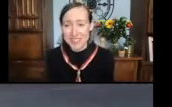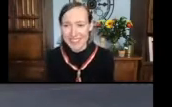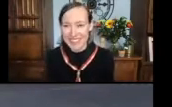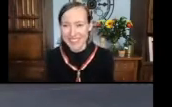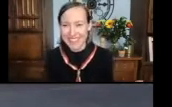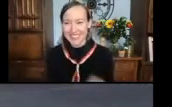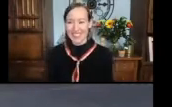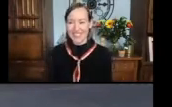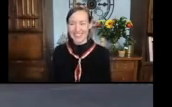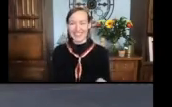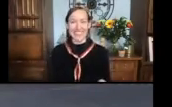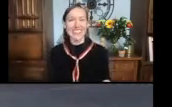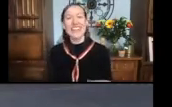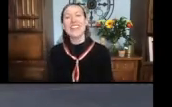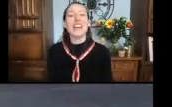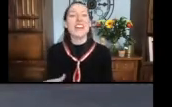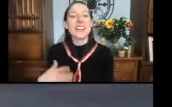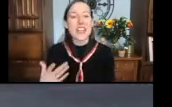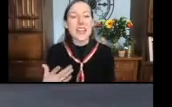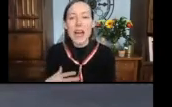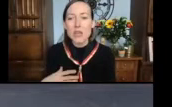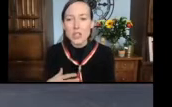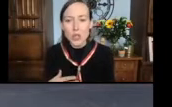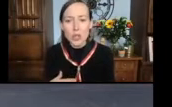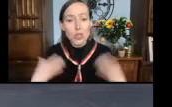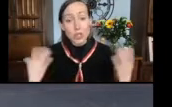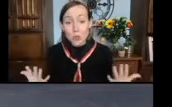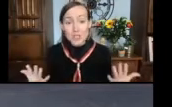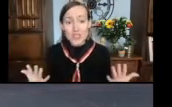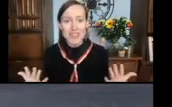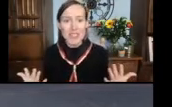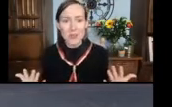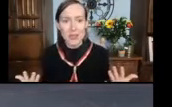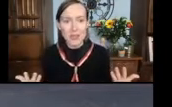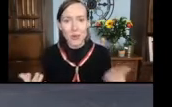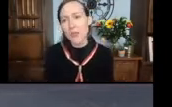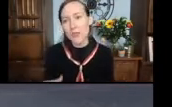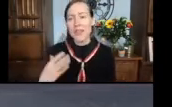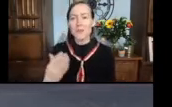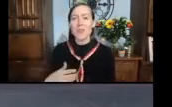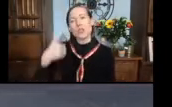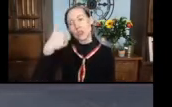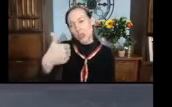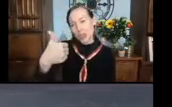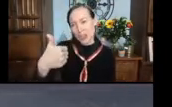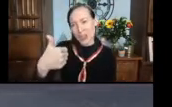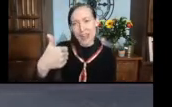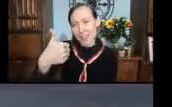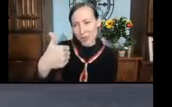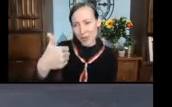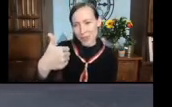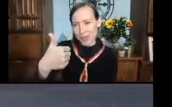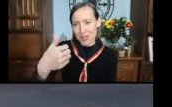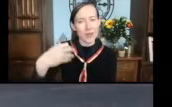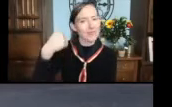in sign language. All right, I'll show you 2 more signs from here, or 3. So good, I think